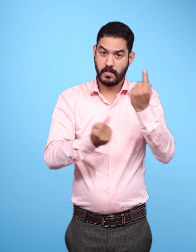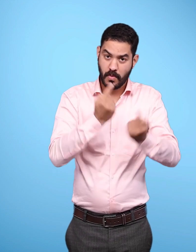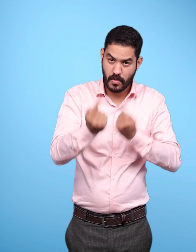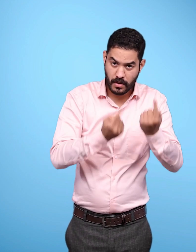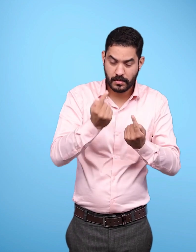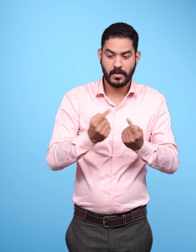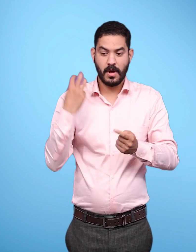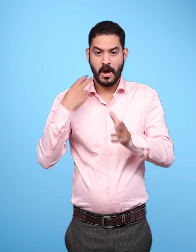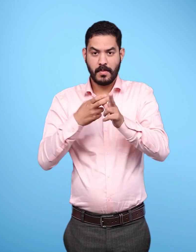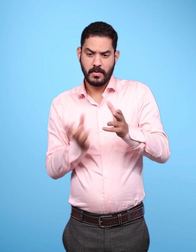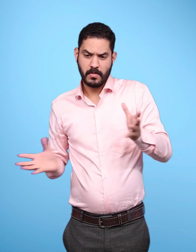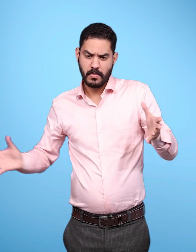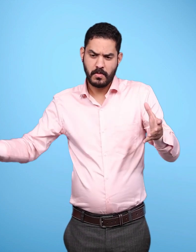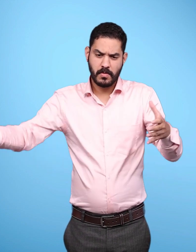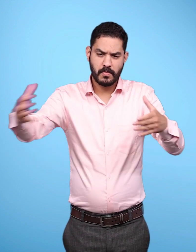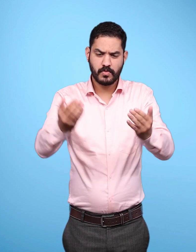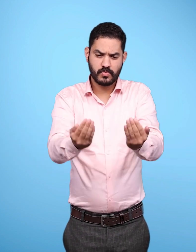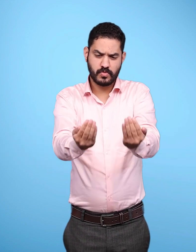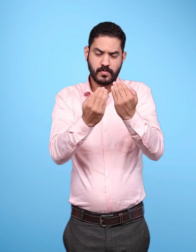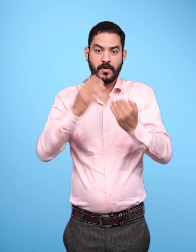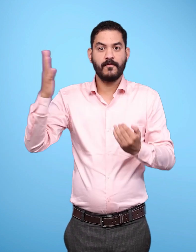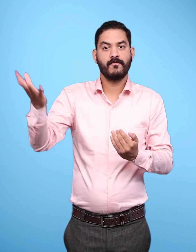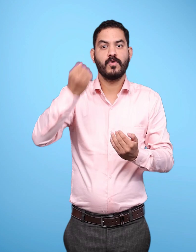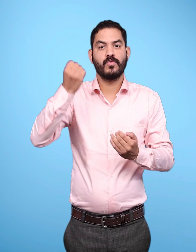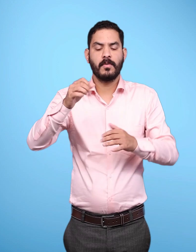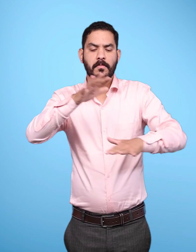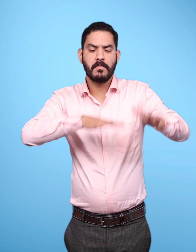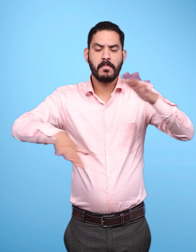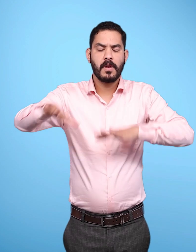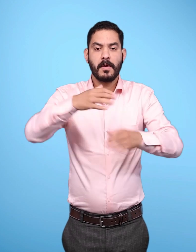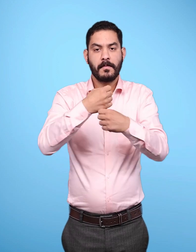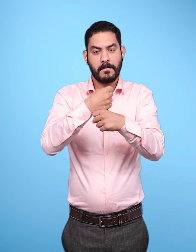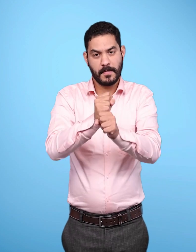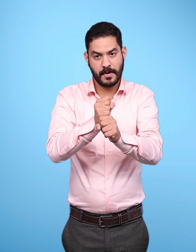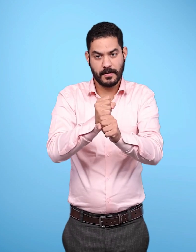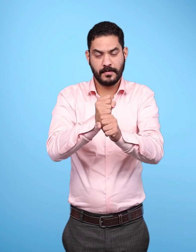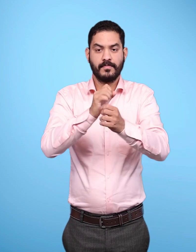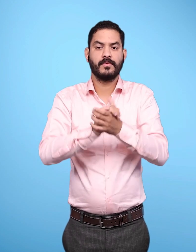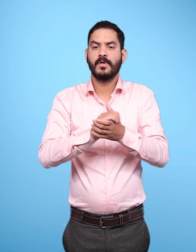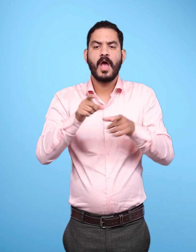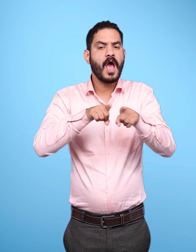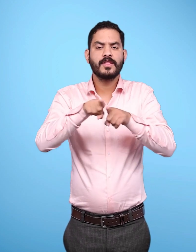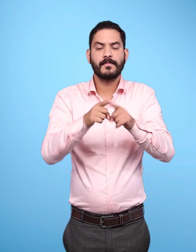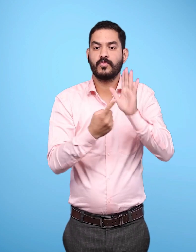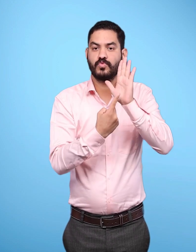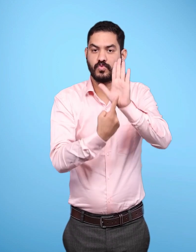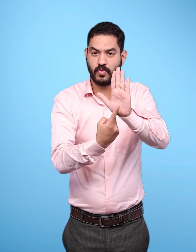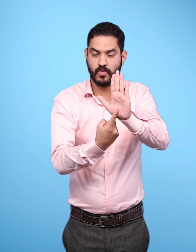powerful, either economically or socially, or because of their political and military strength. For